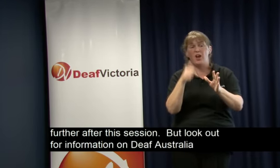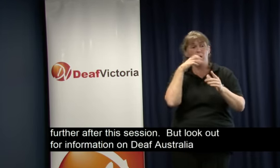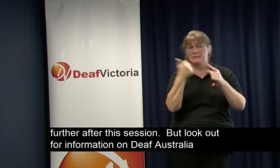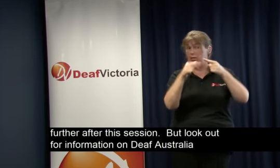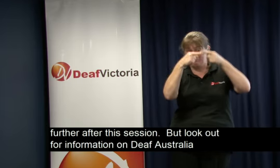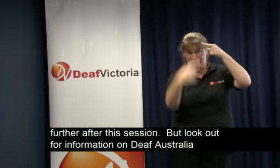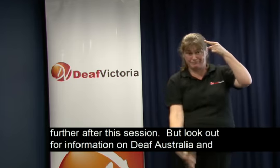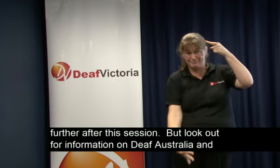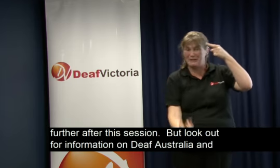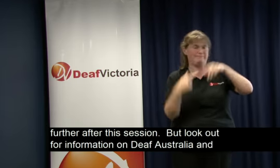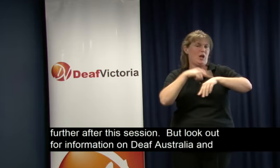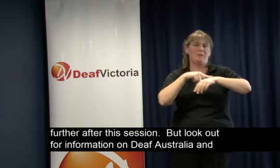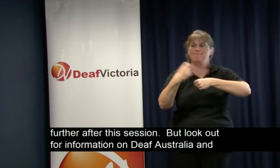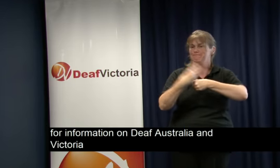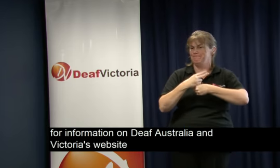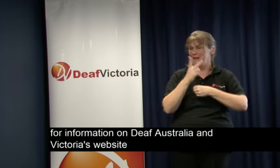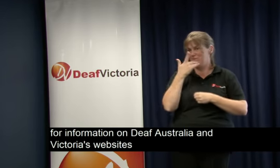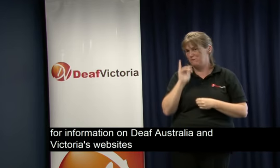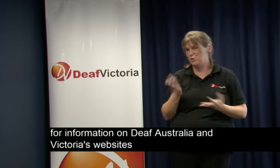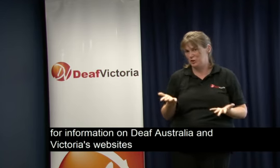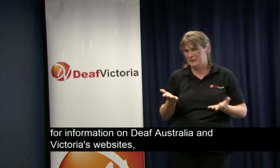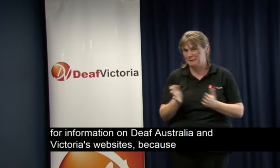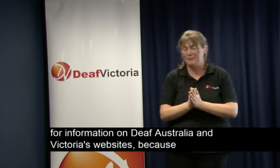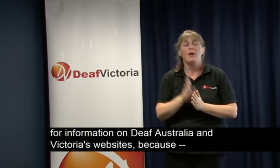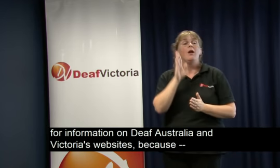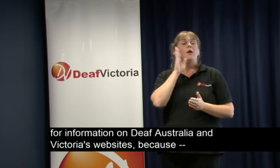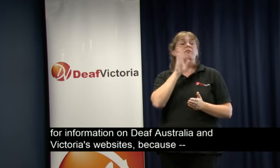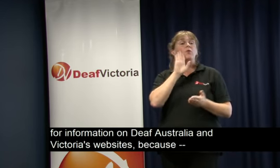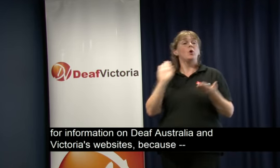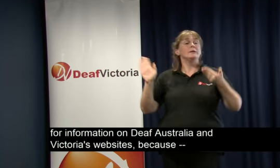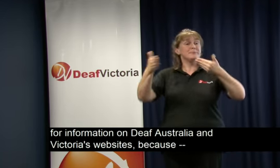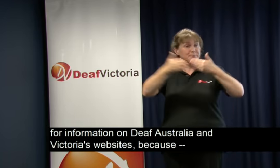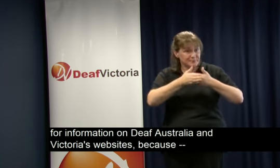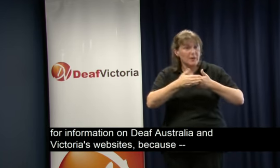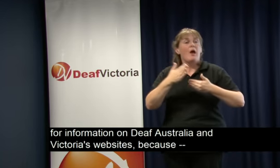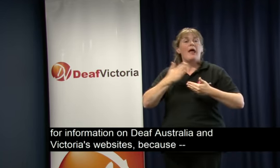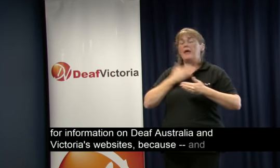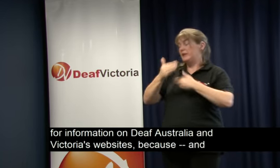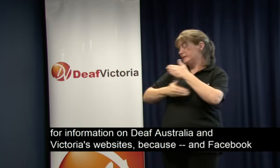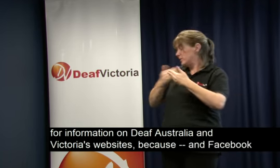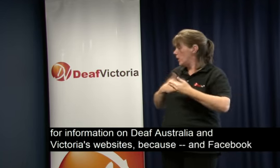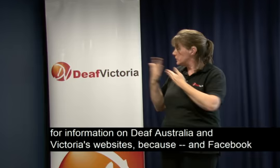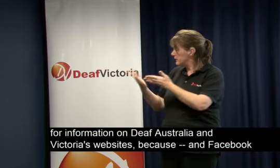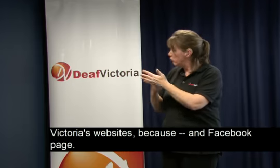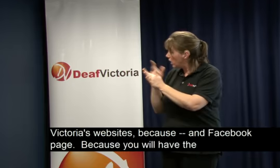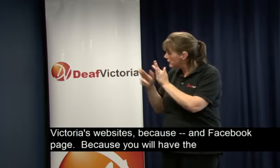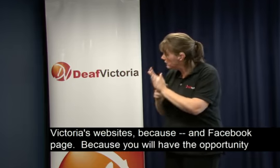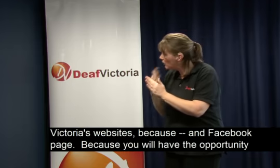website and Facebook page, because you will have the opportunity to ask those questions. And lastly,